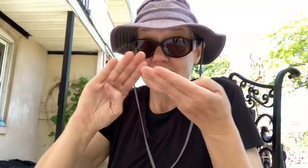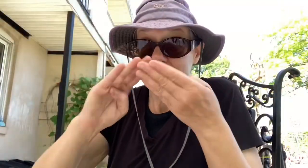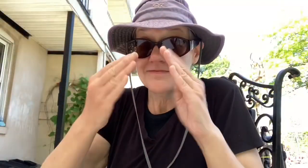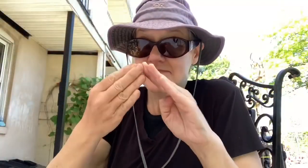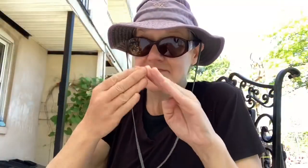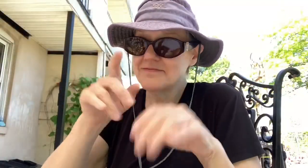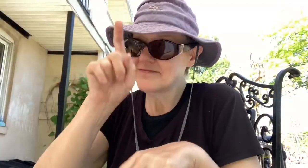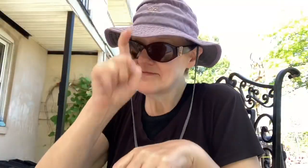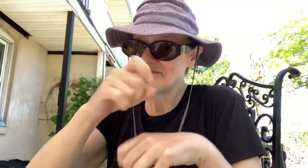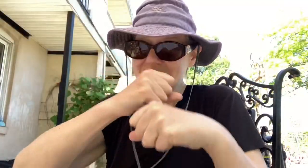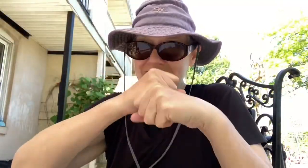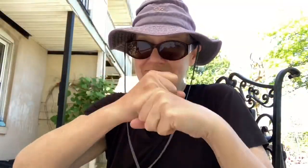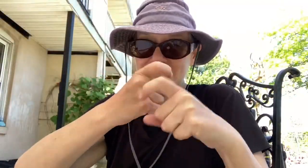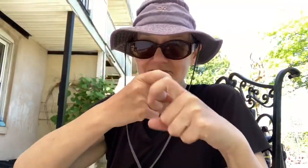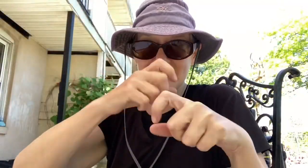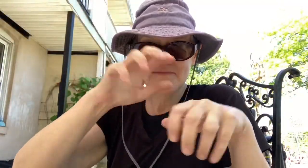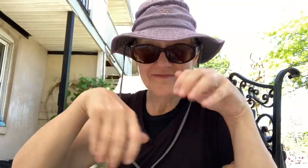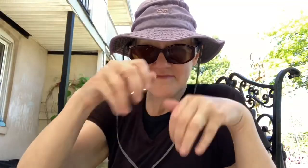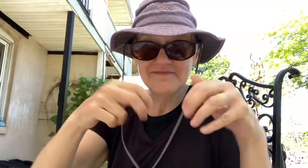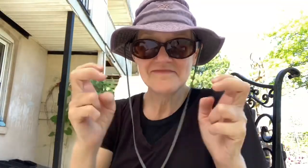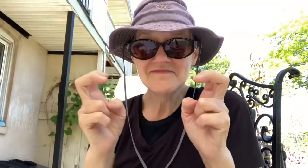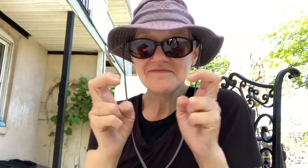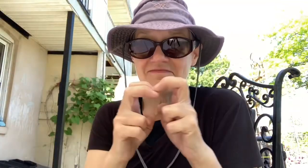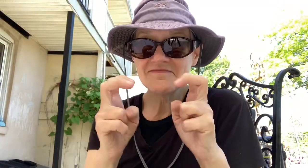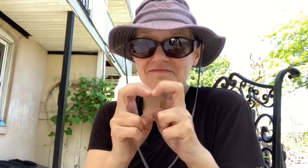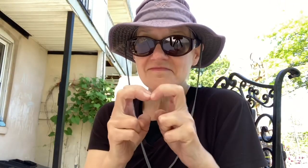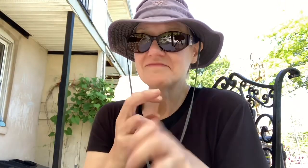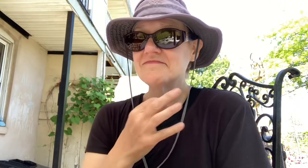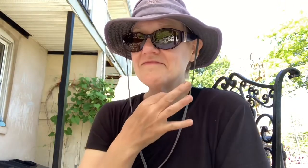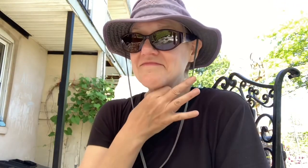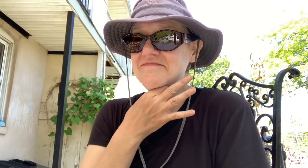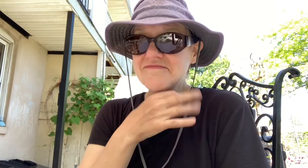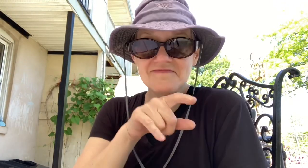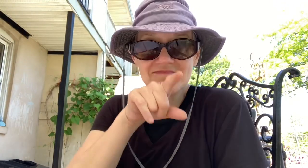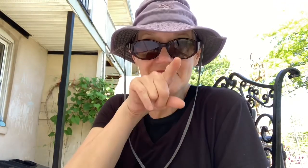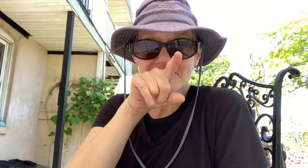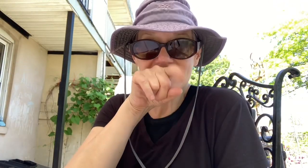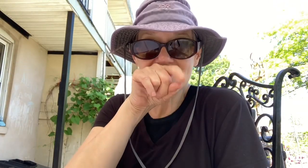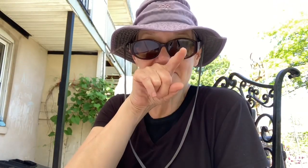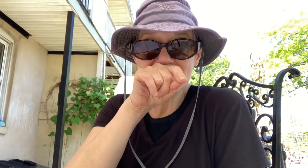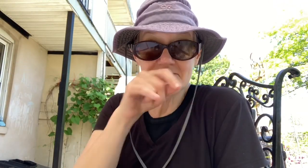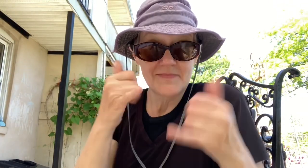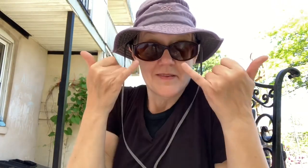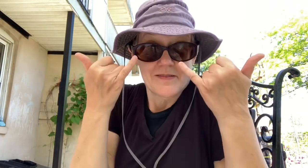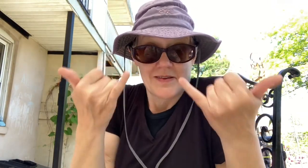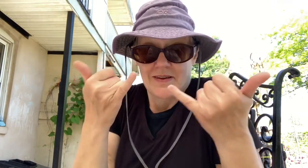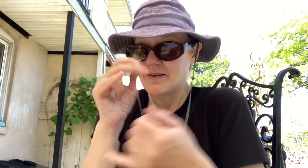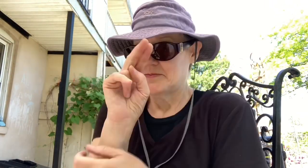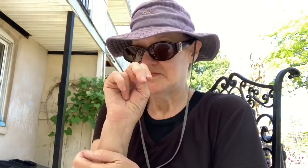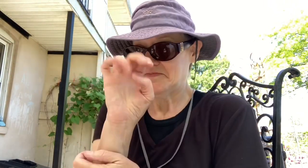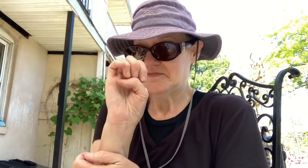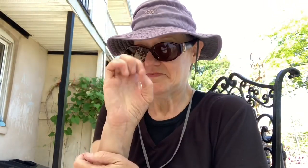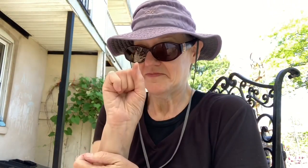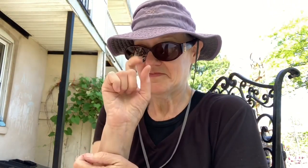Here in the city, I have to protect them from digging squirrels and curious birds.